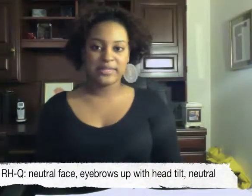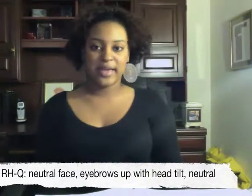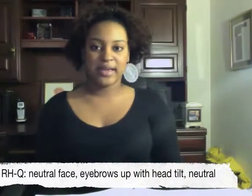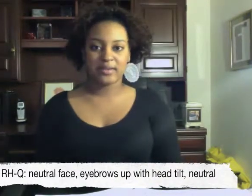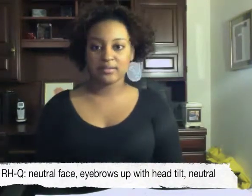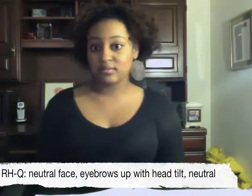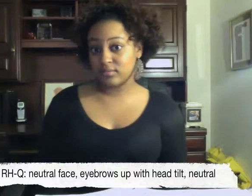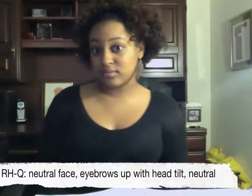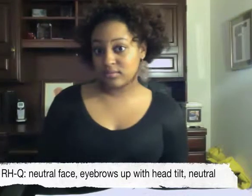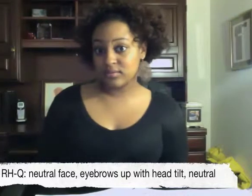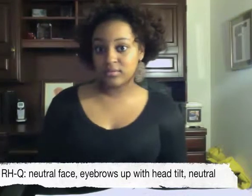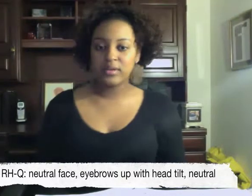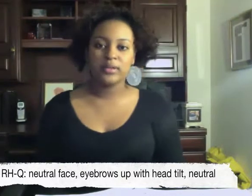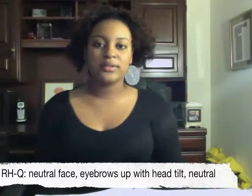back.